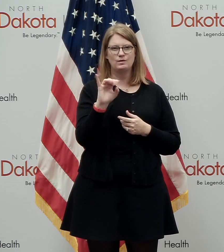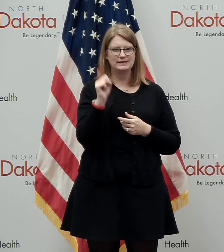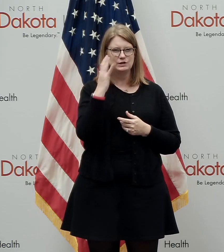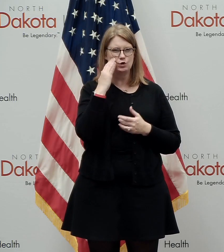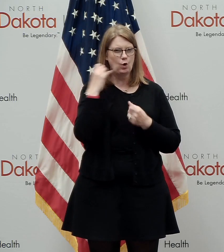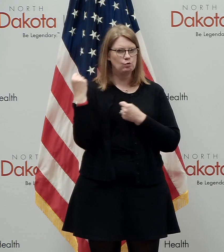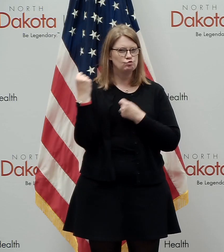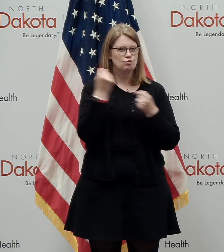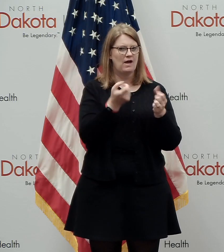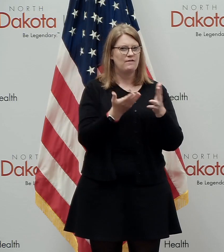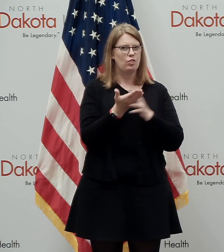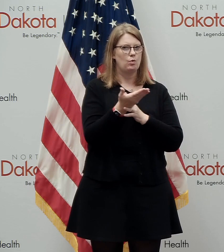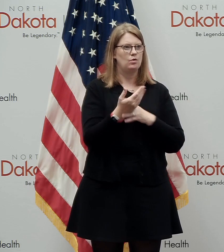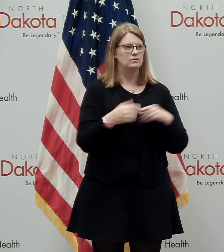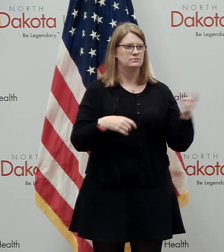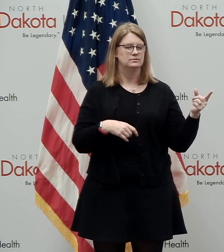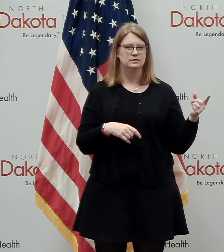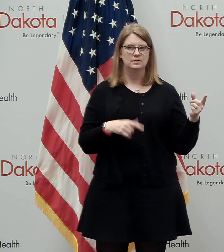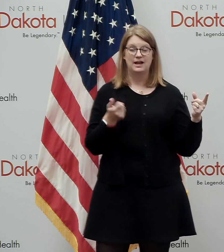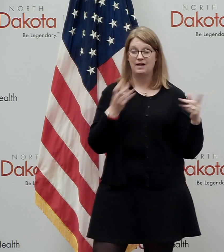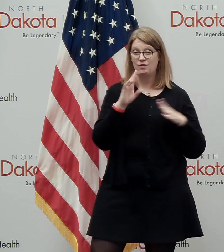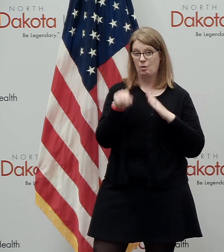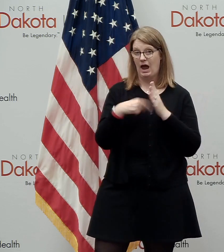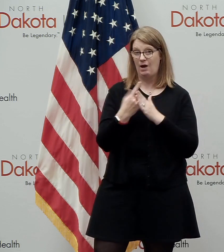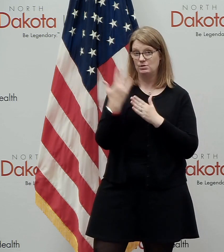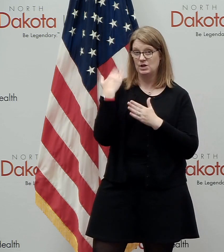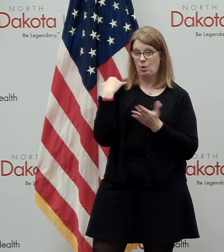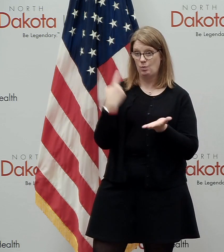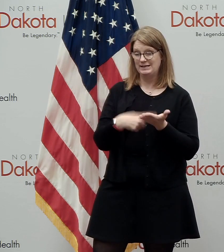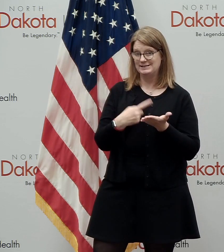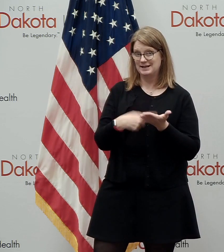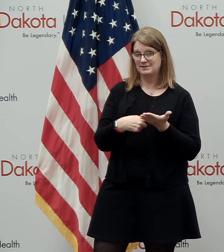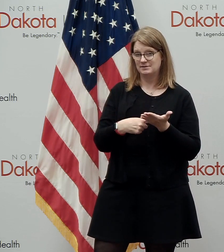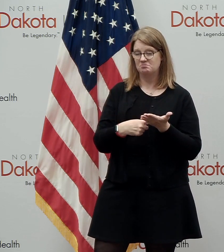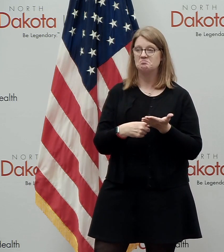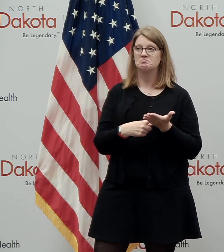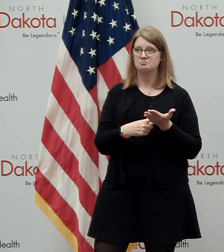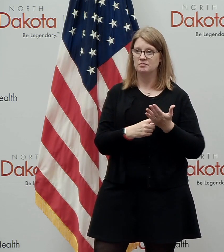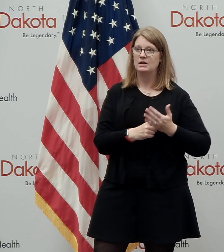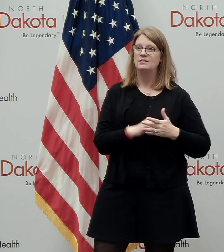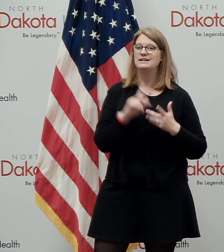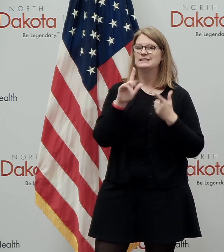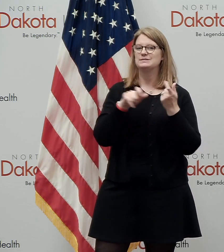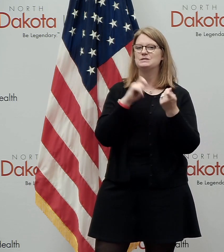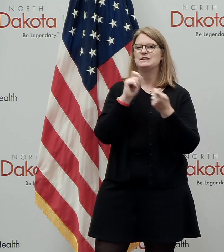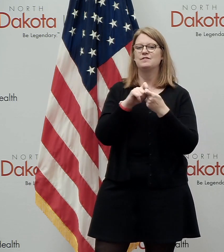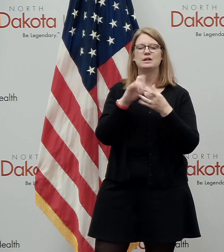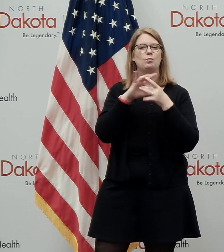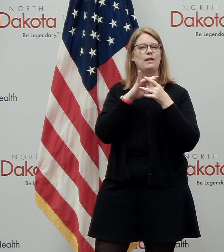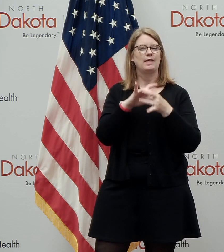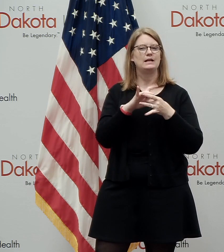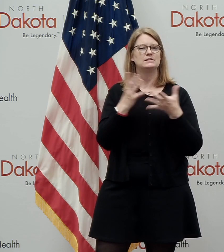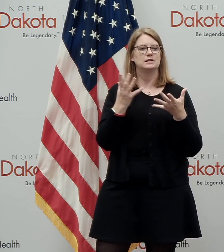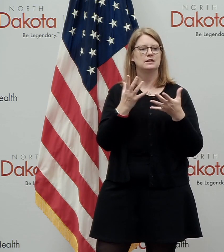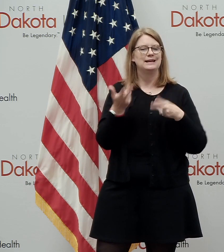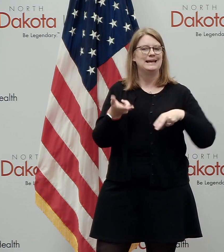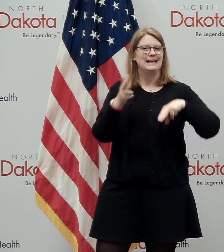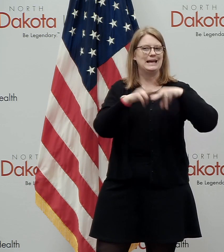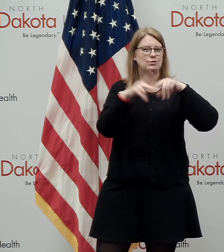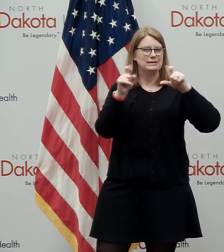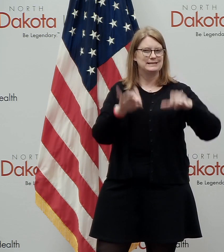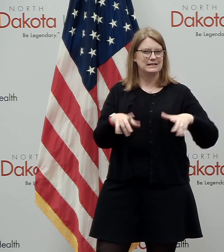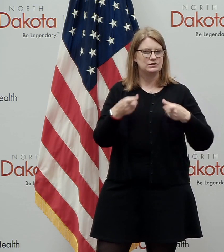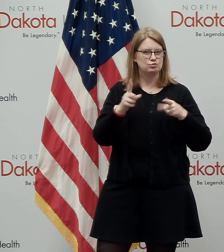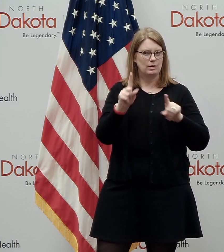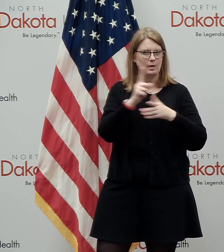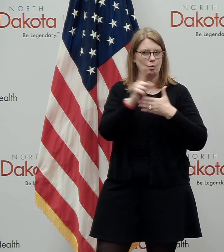That topic was a discussion a couple of hours ago, and particularly as it relates to how we're going to increase testing on